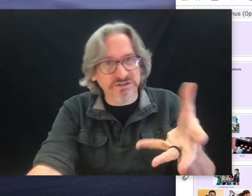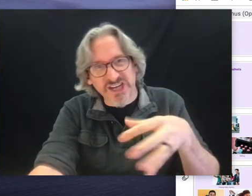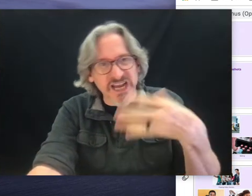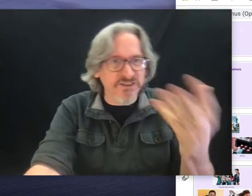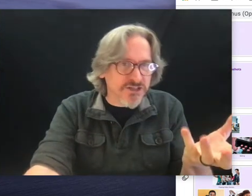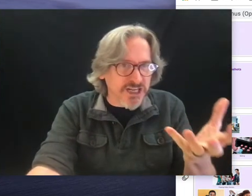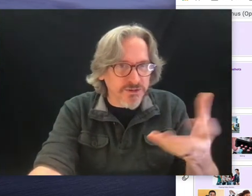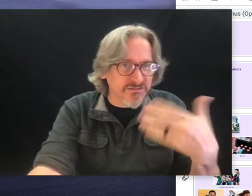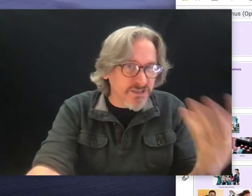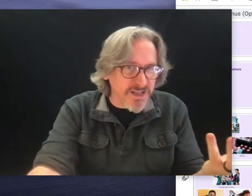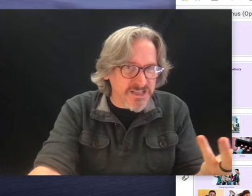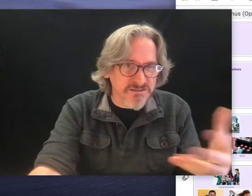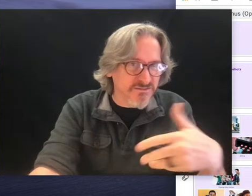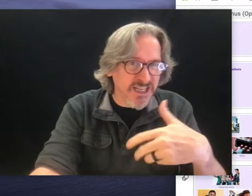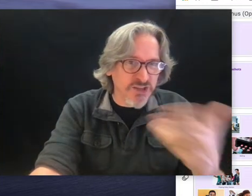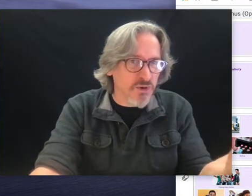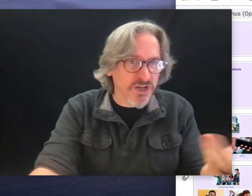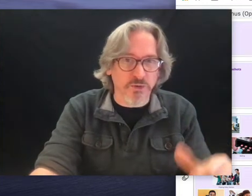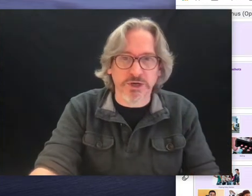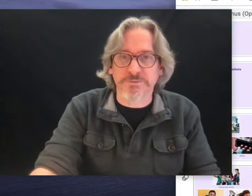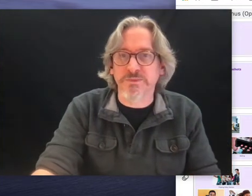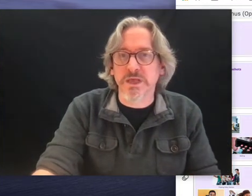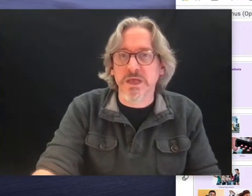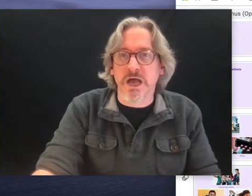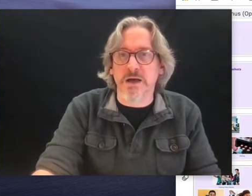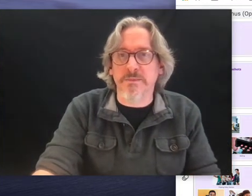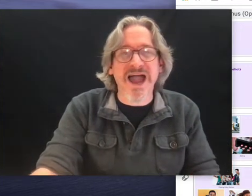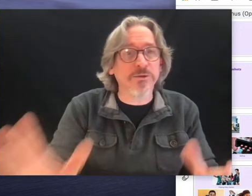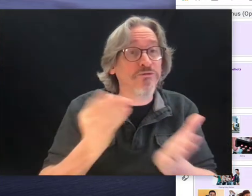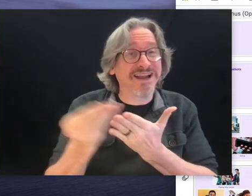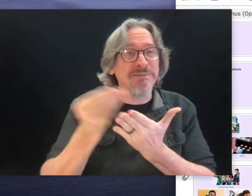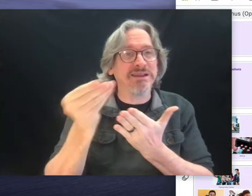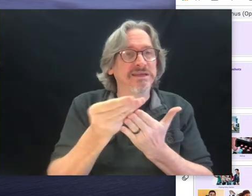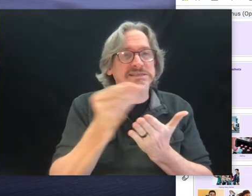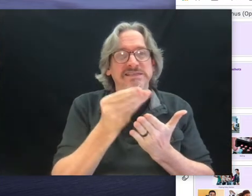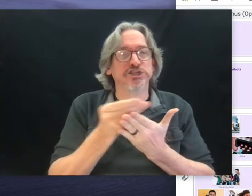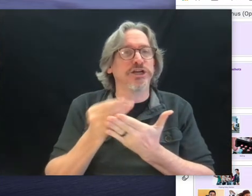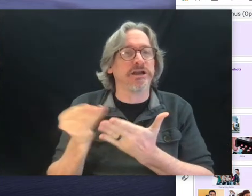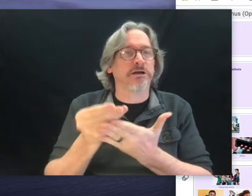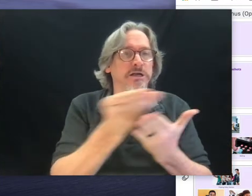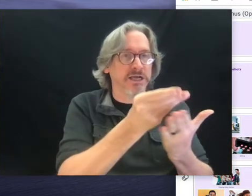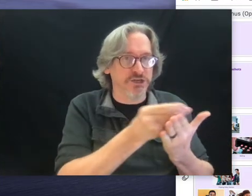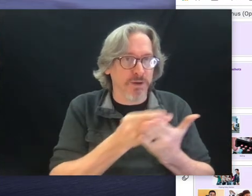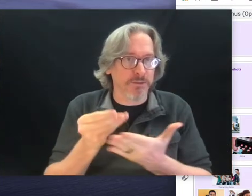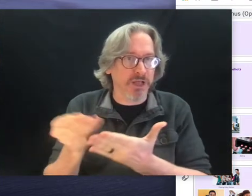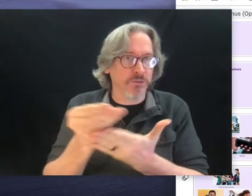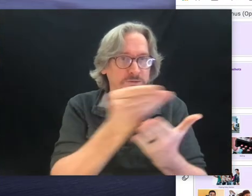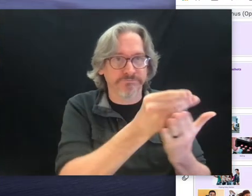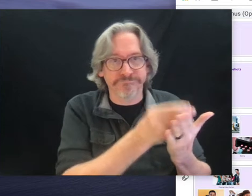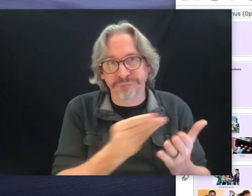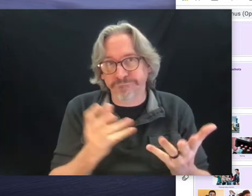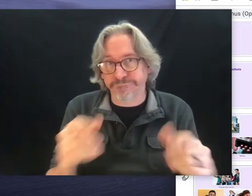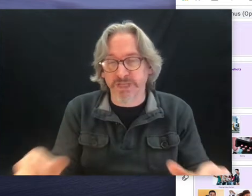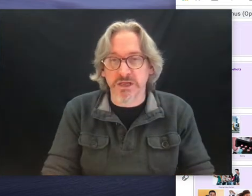two, they're kind of interchangeable. Depends. Either one can work. I will recommend this as a generic, as your bottom line